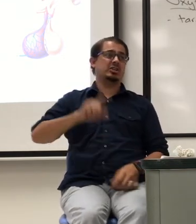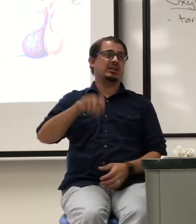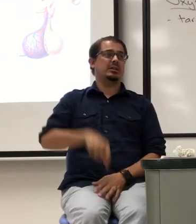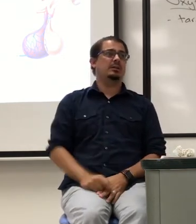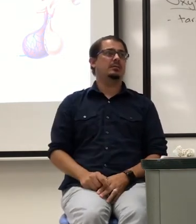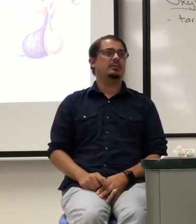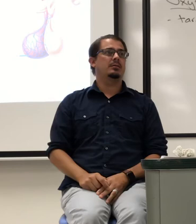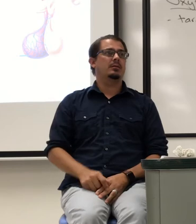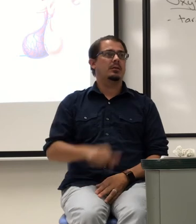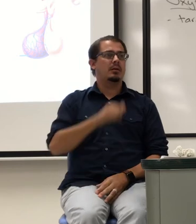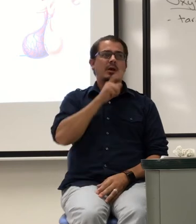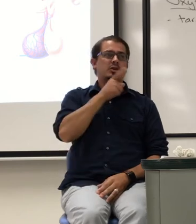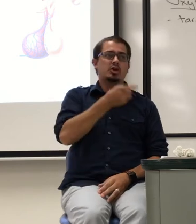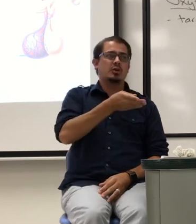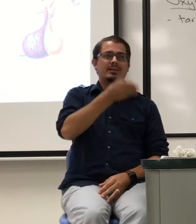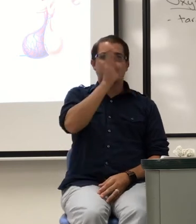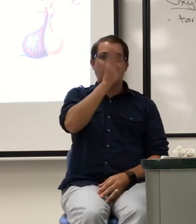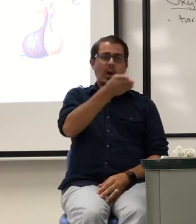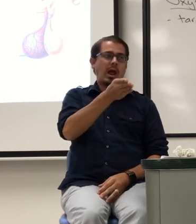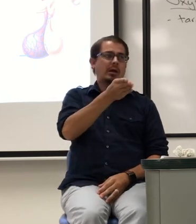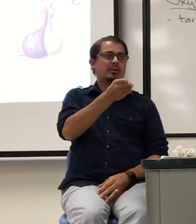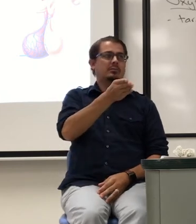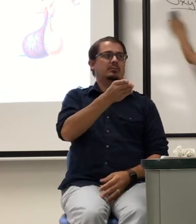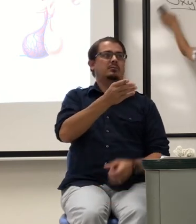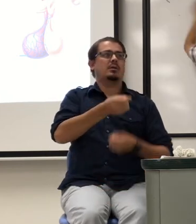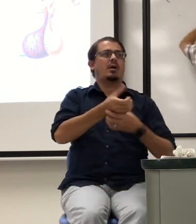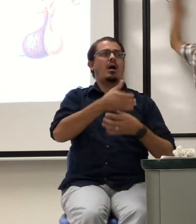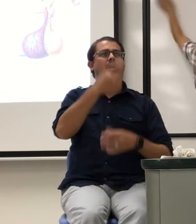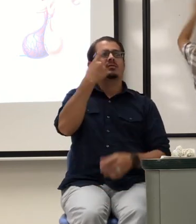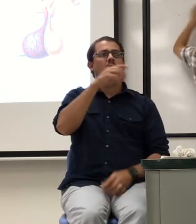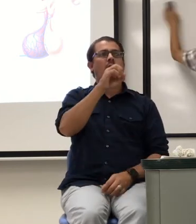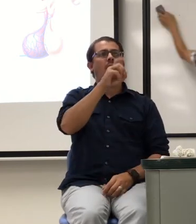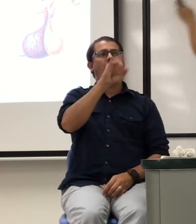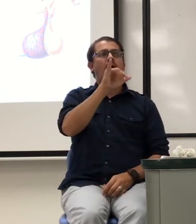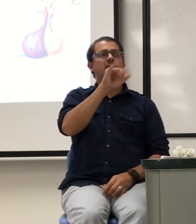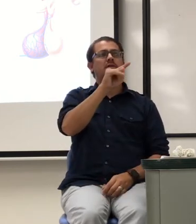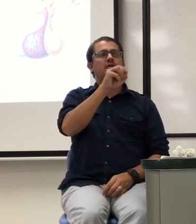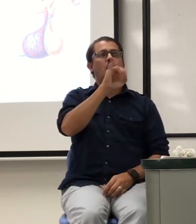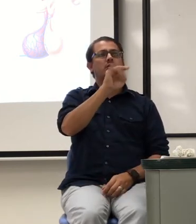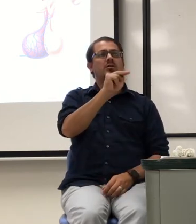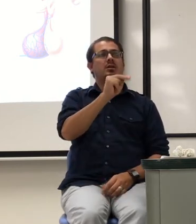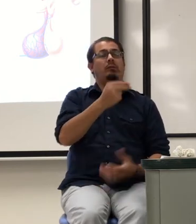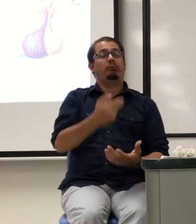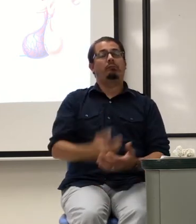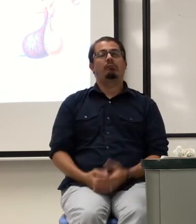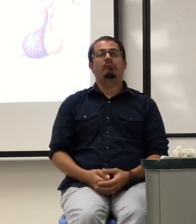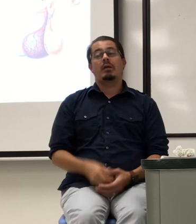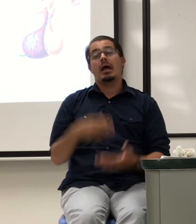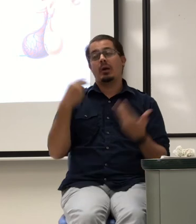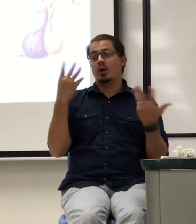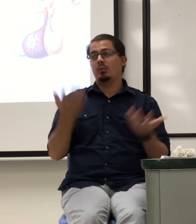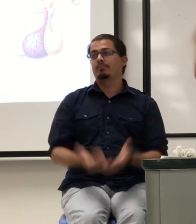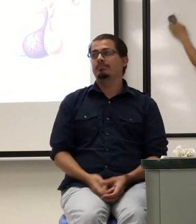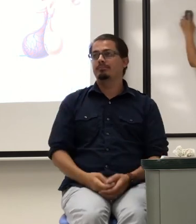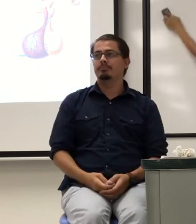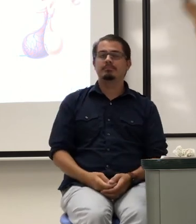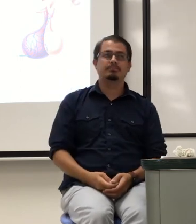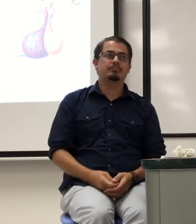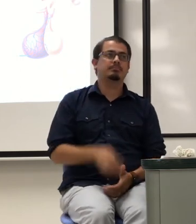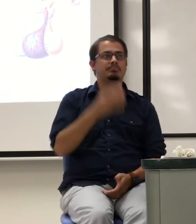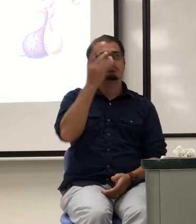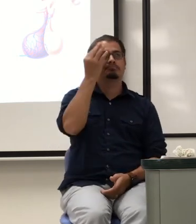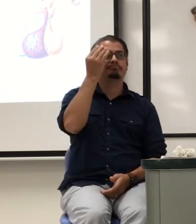I'm not sure if there's a direct cause on oxytocin, but I don't know. Something to think